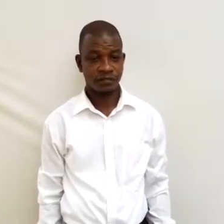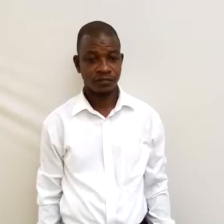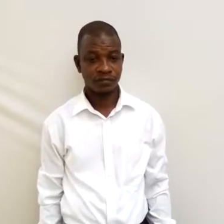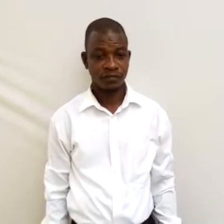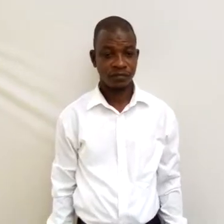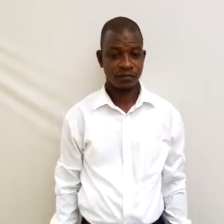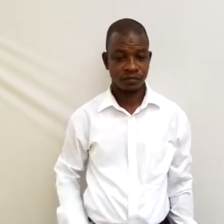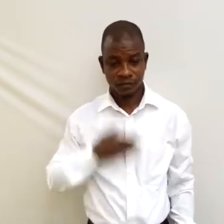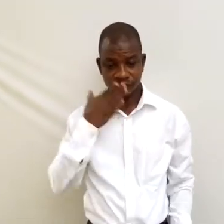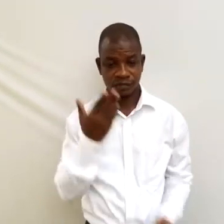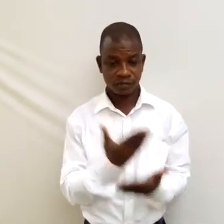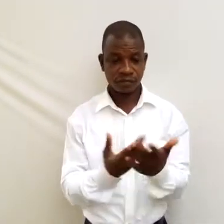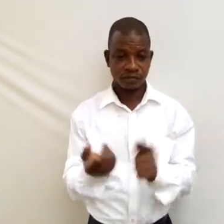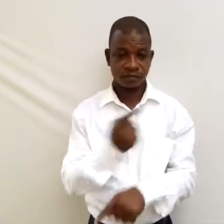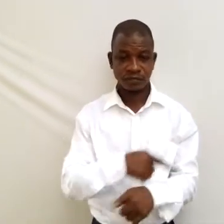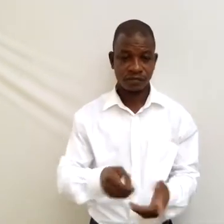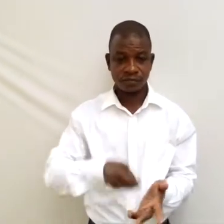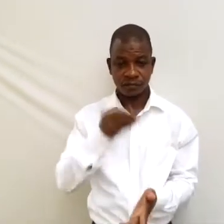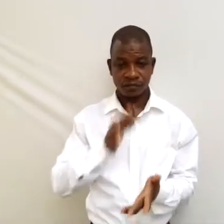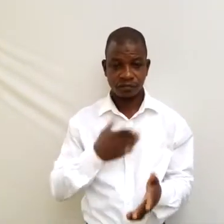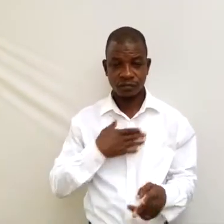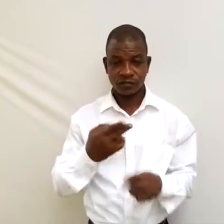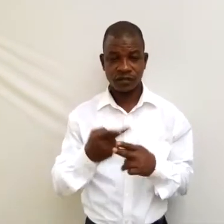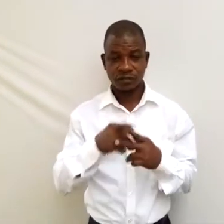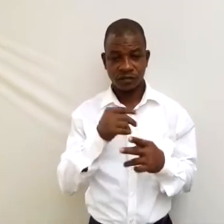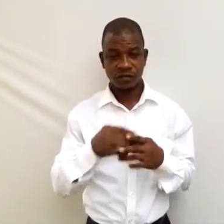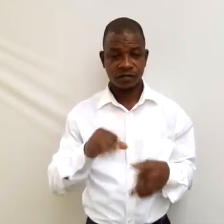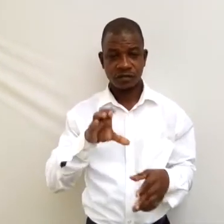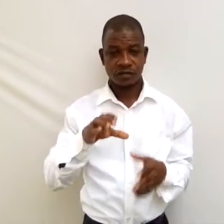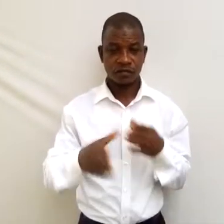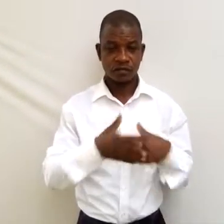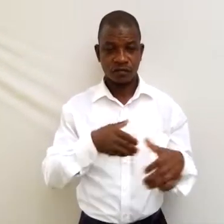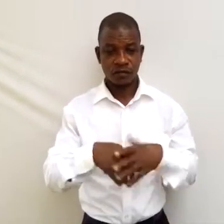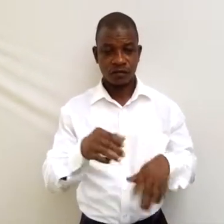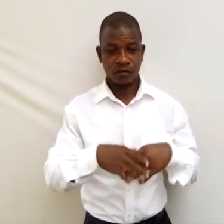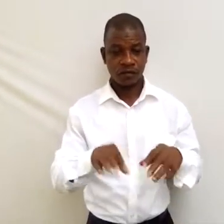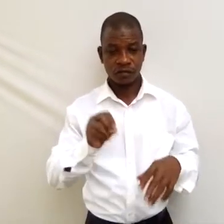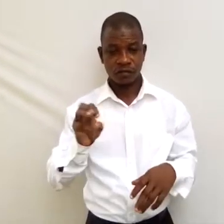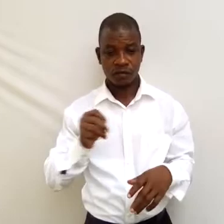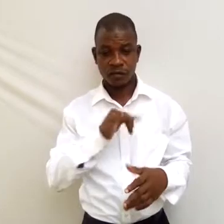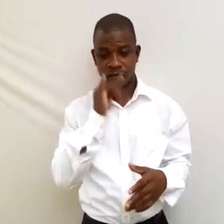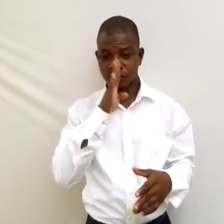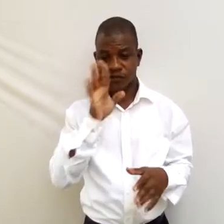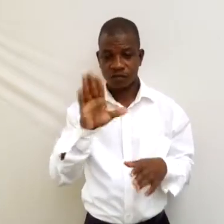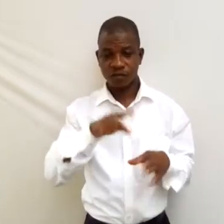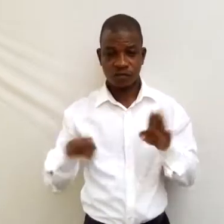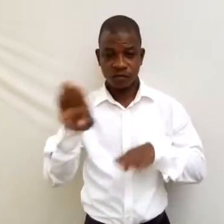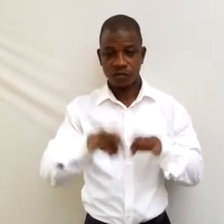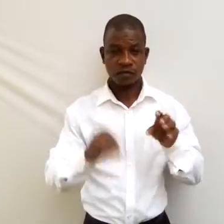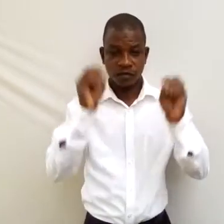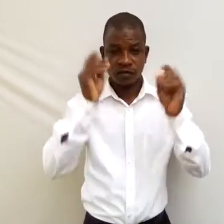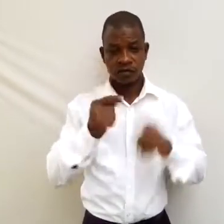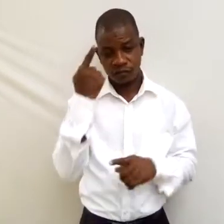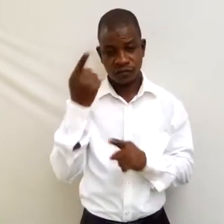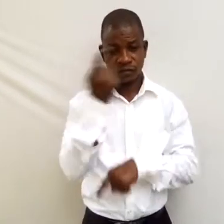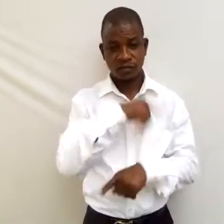Good day, students. My name is Comfort Amotara. I will be your biology teacher for today's lesson, and